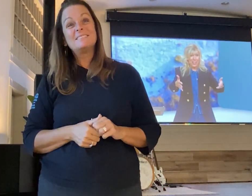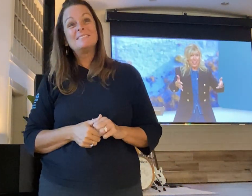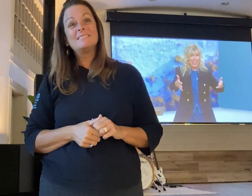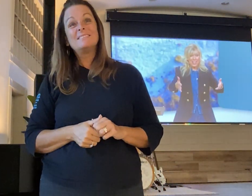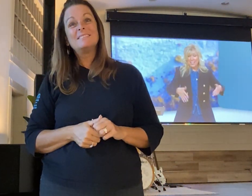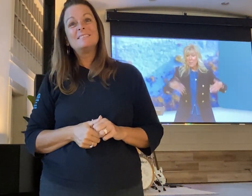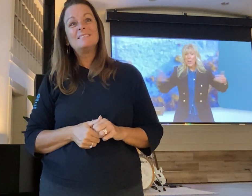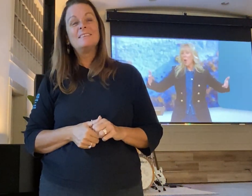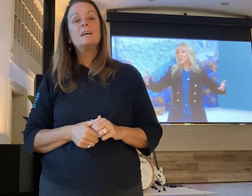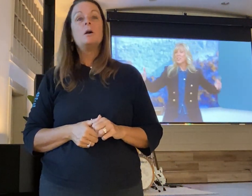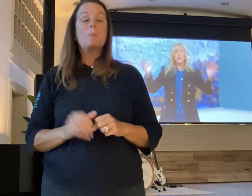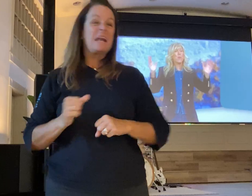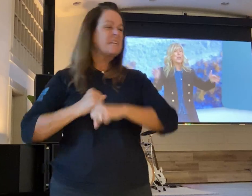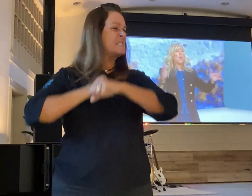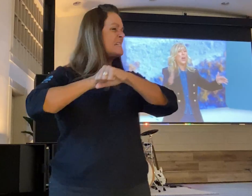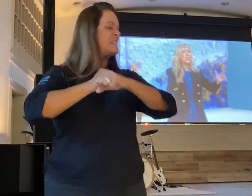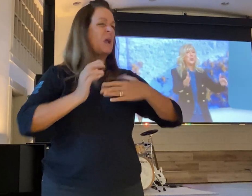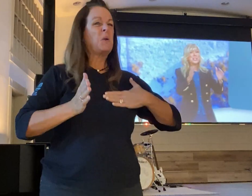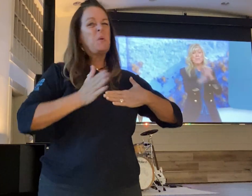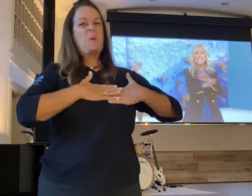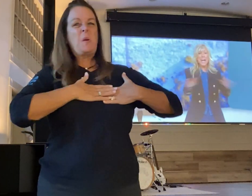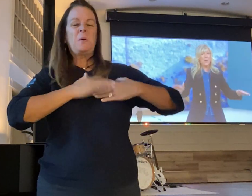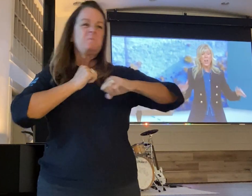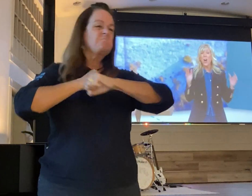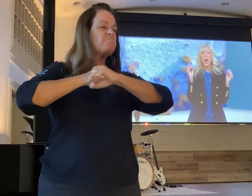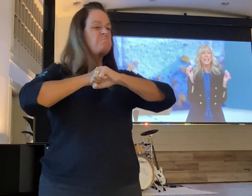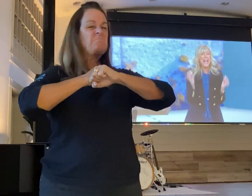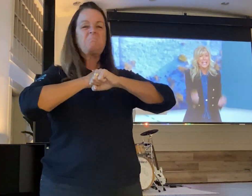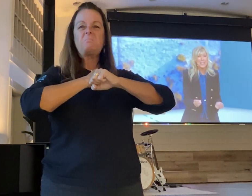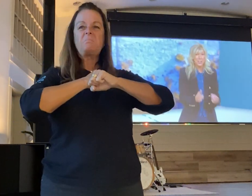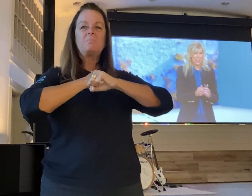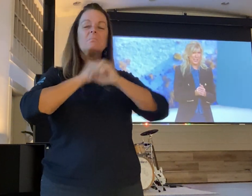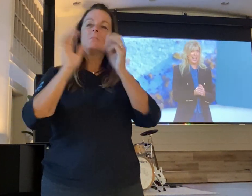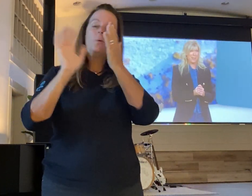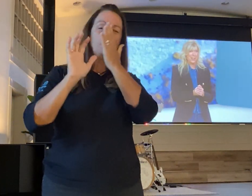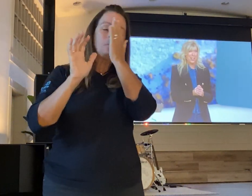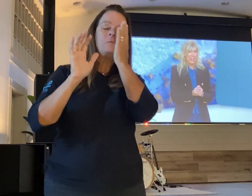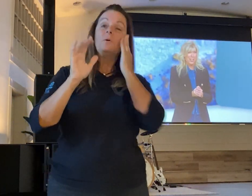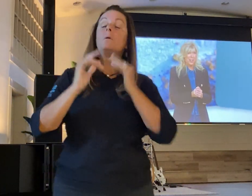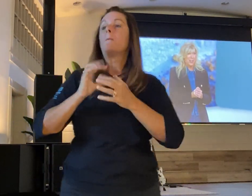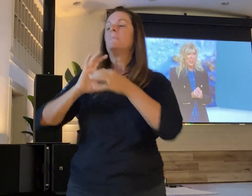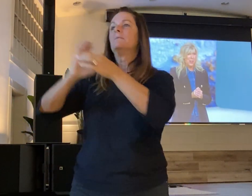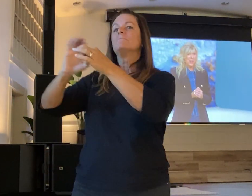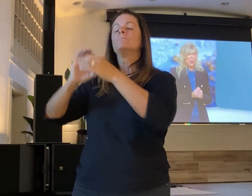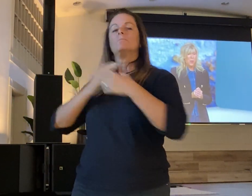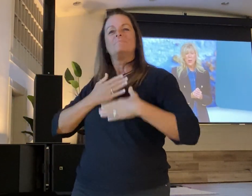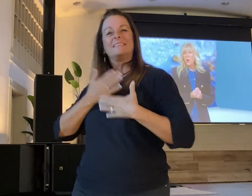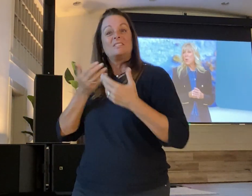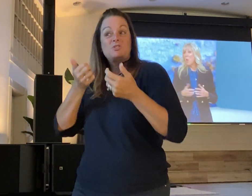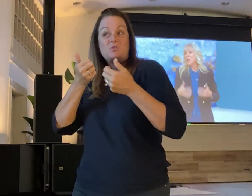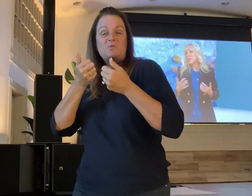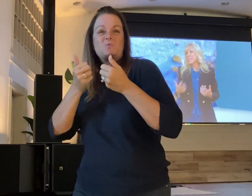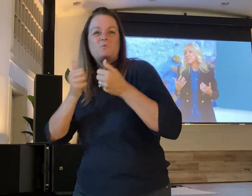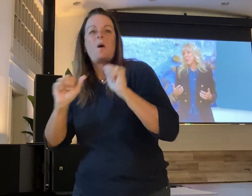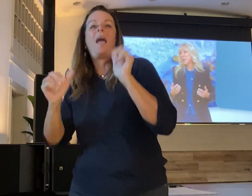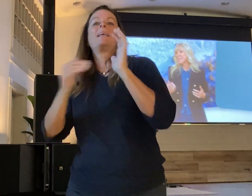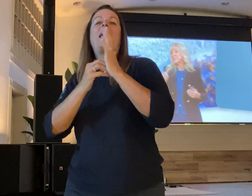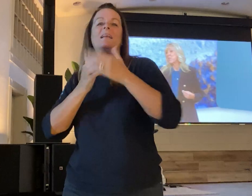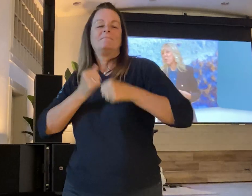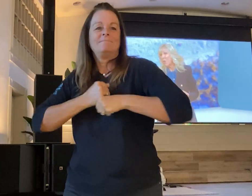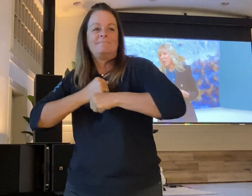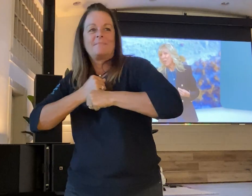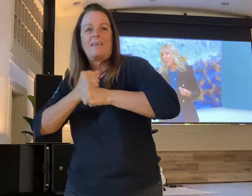don't have. It's keeping out all the good stuff. We don't want you to miss out on any of the good stuff. We want